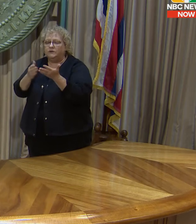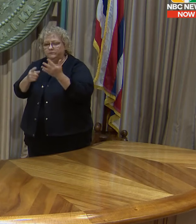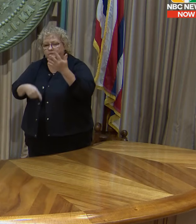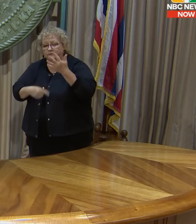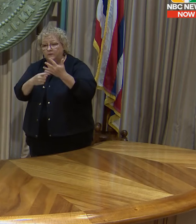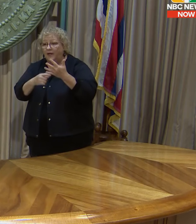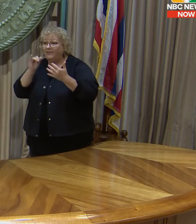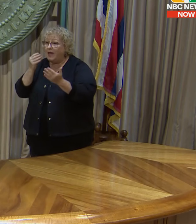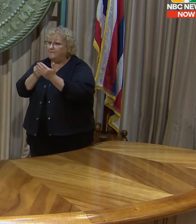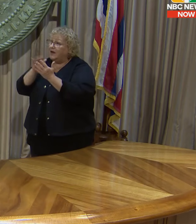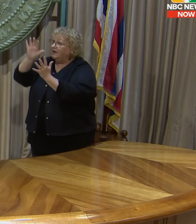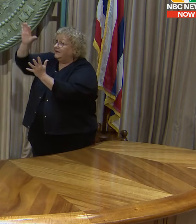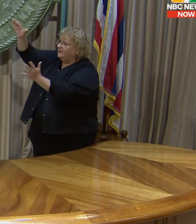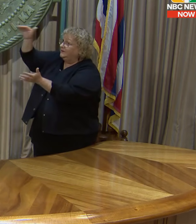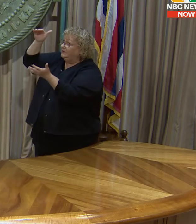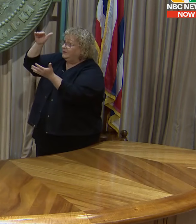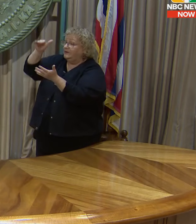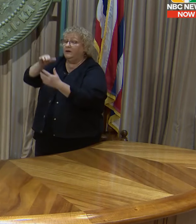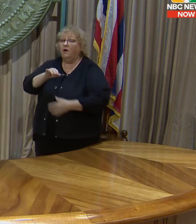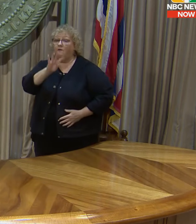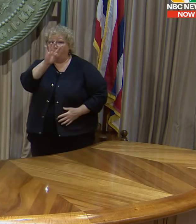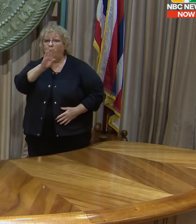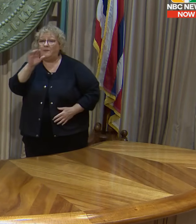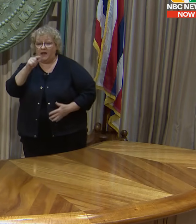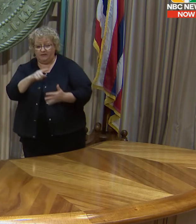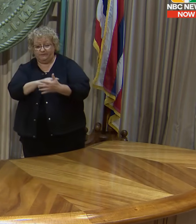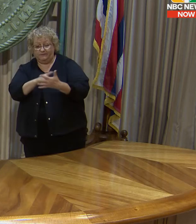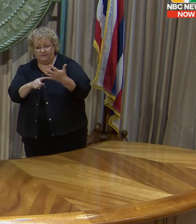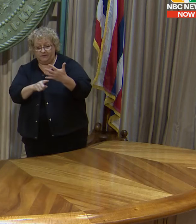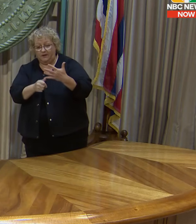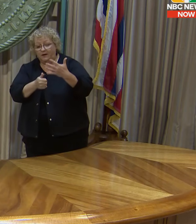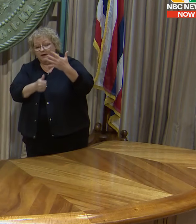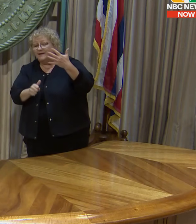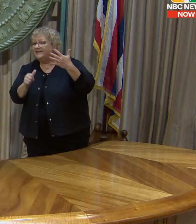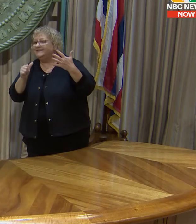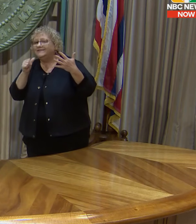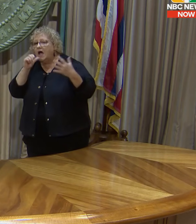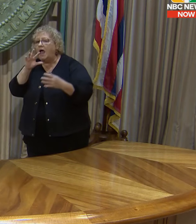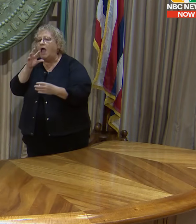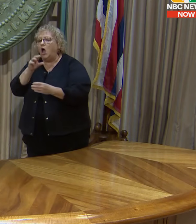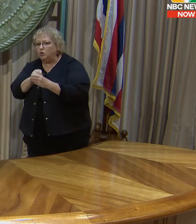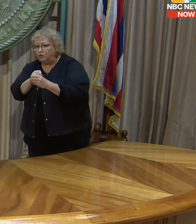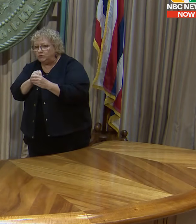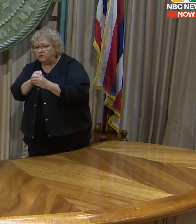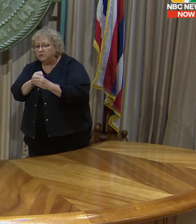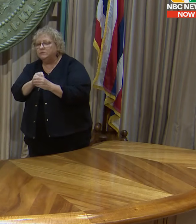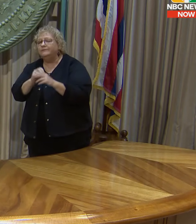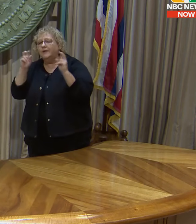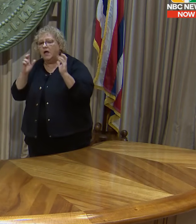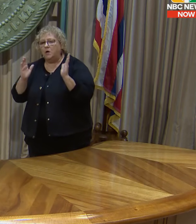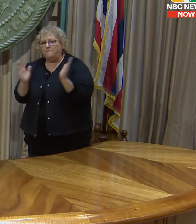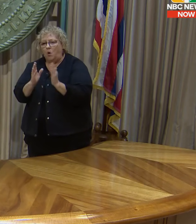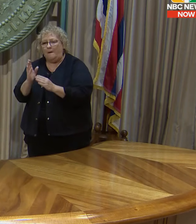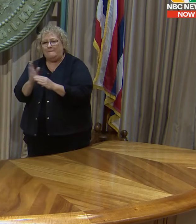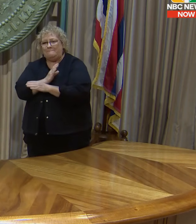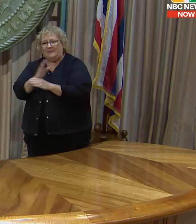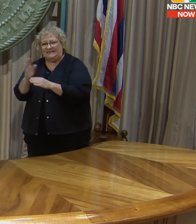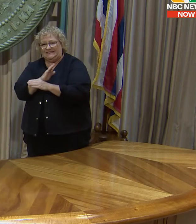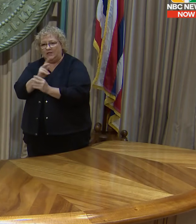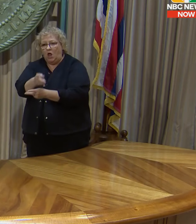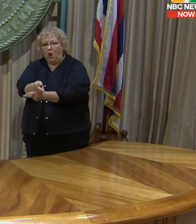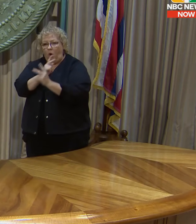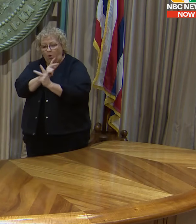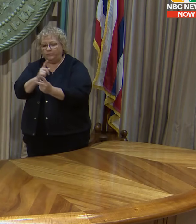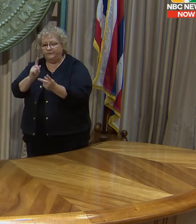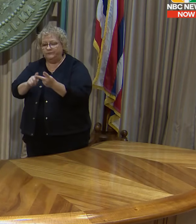What that $4 billion does not include is the small business program that is being ramped up as we speak, and the local banks are